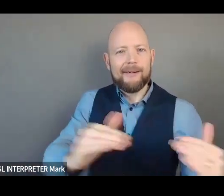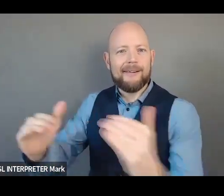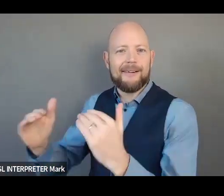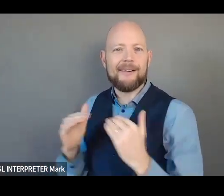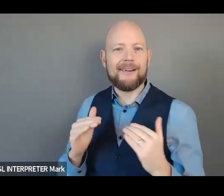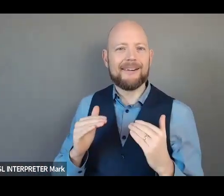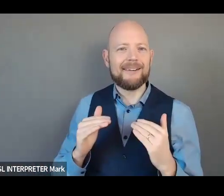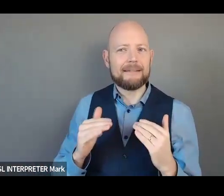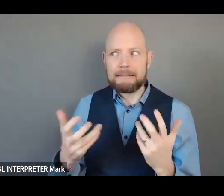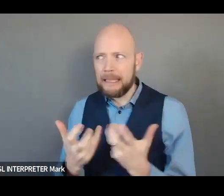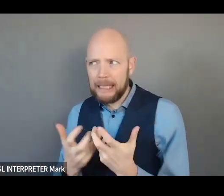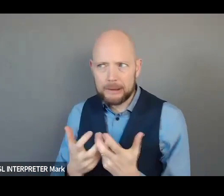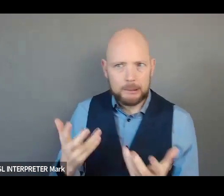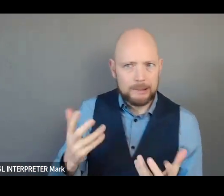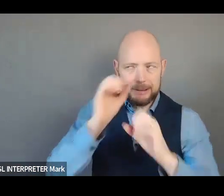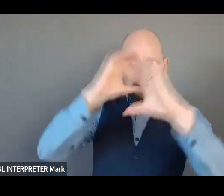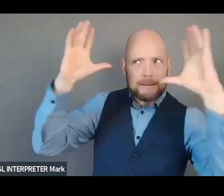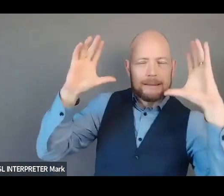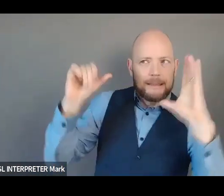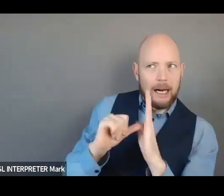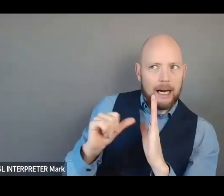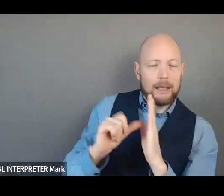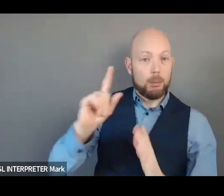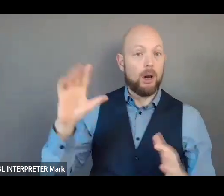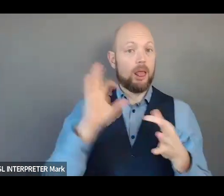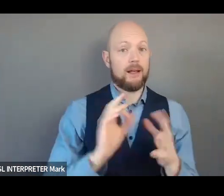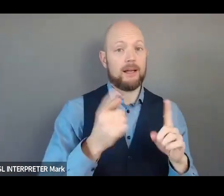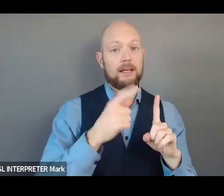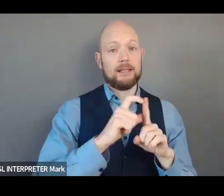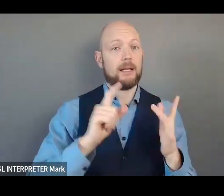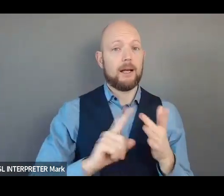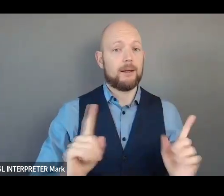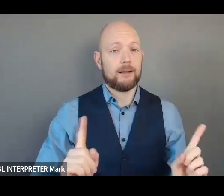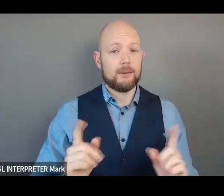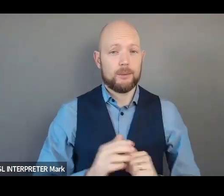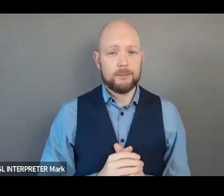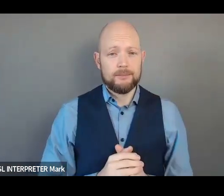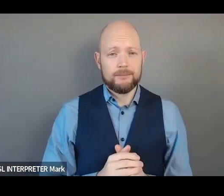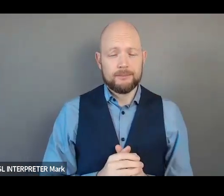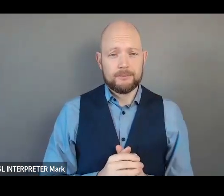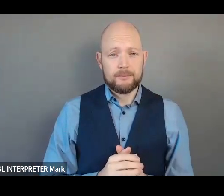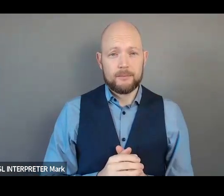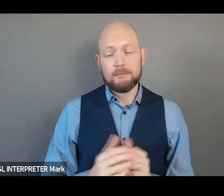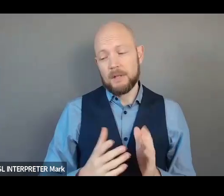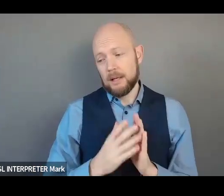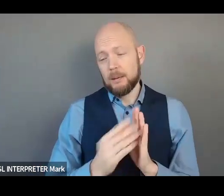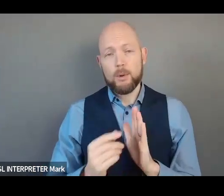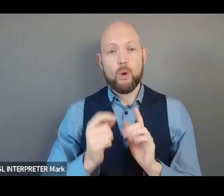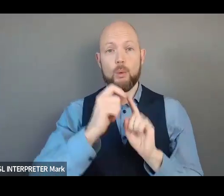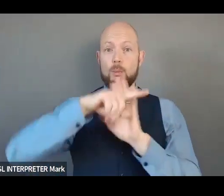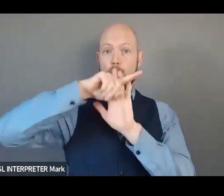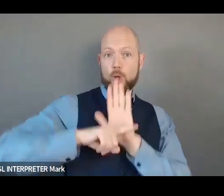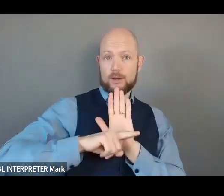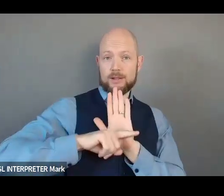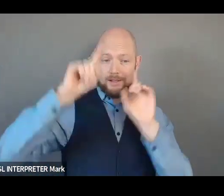very simple way, certainly related to EDI, is speak to the people. If you're developing a policy on neurodiversity,